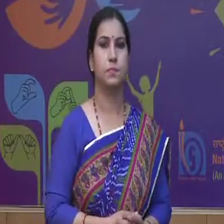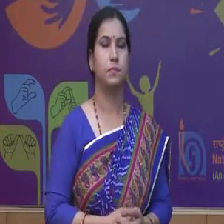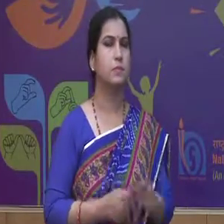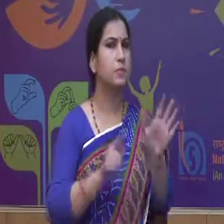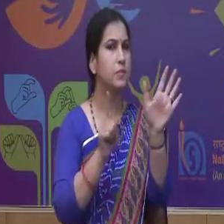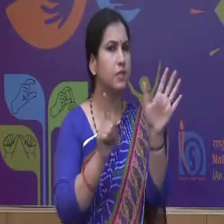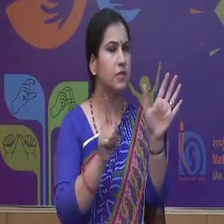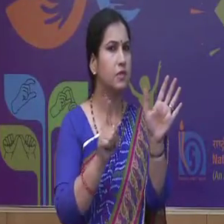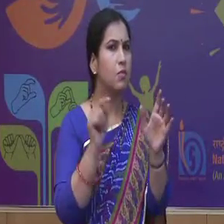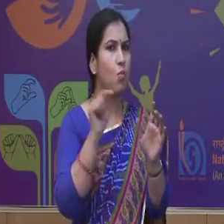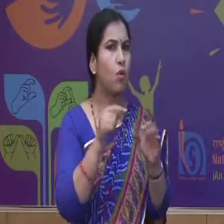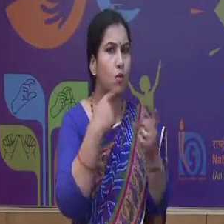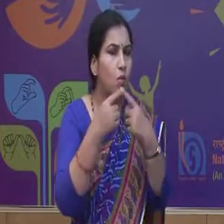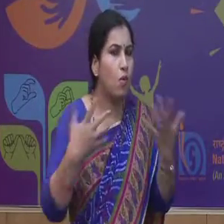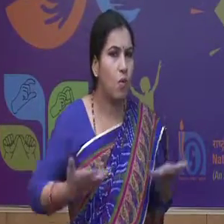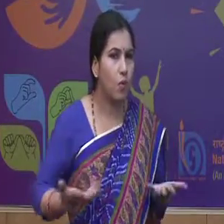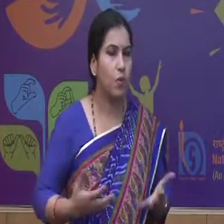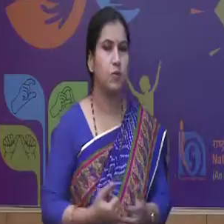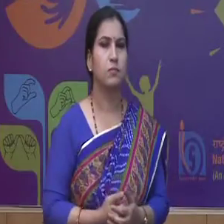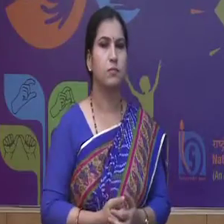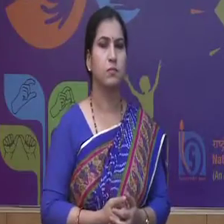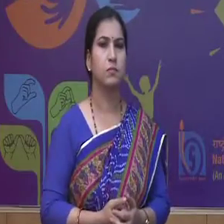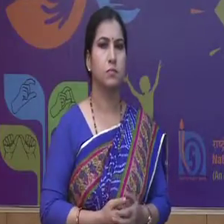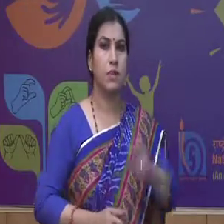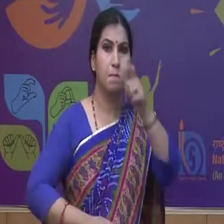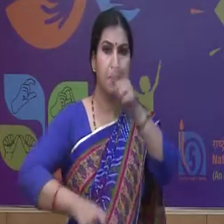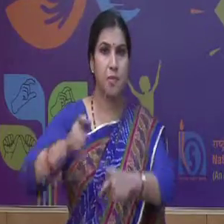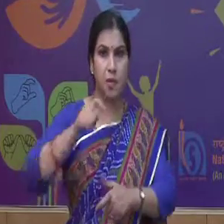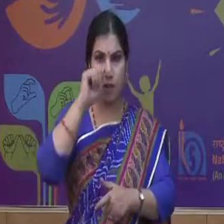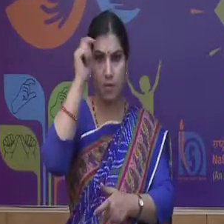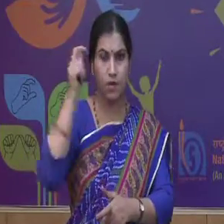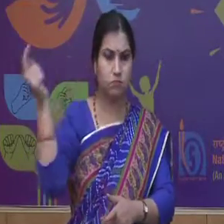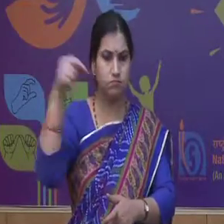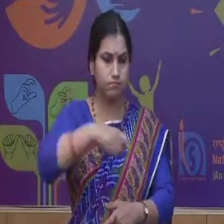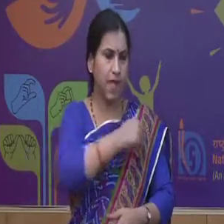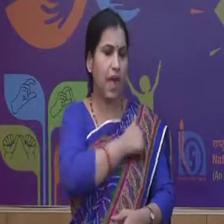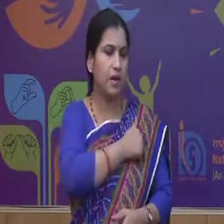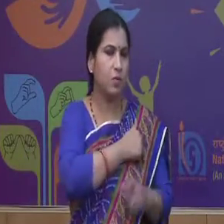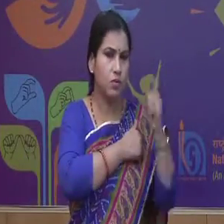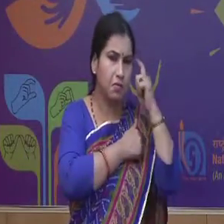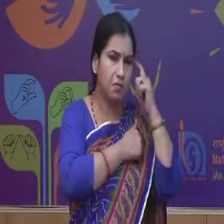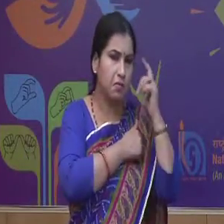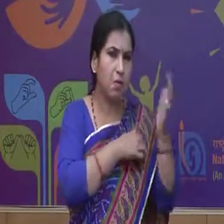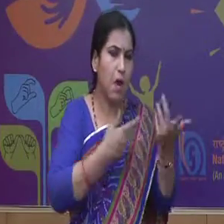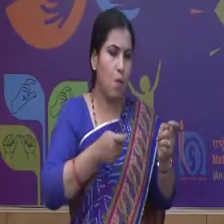Sixth point we discussed was about attitudes of British administrations